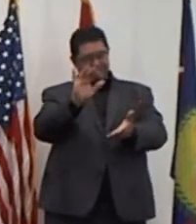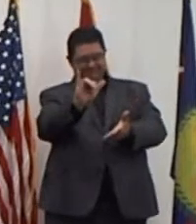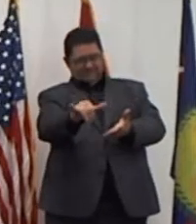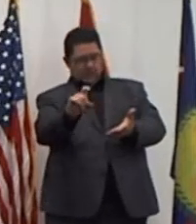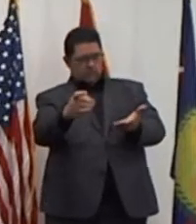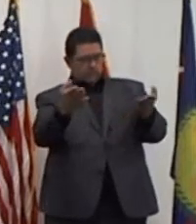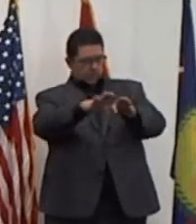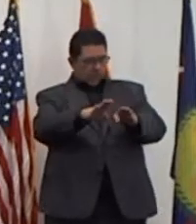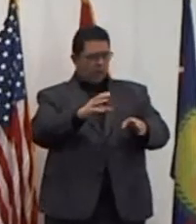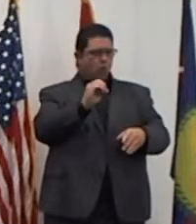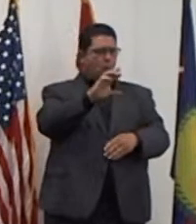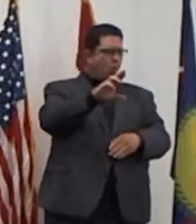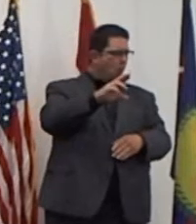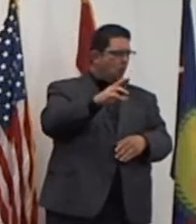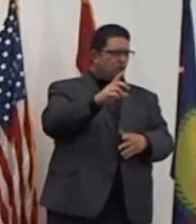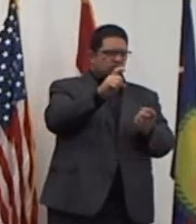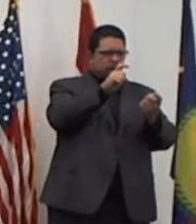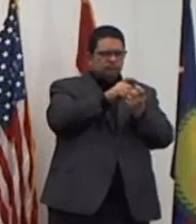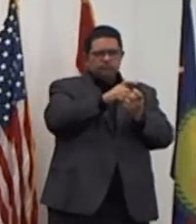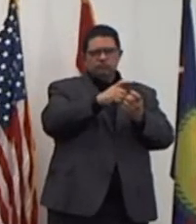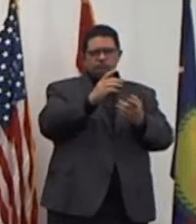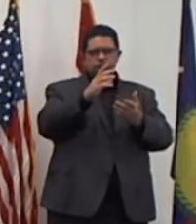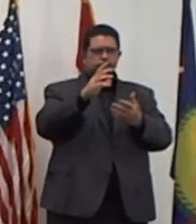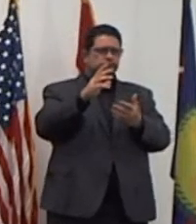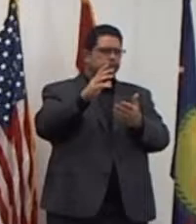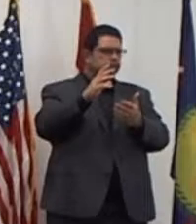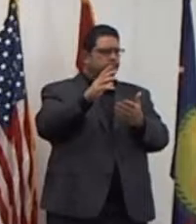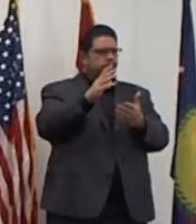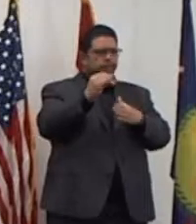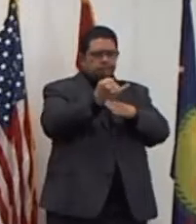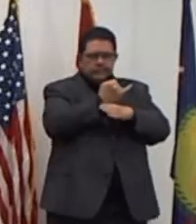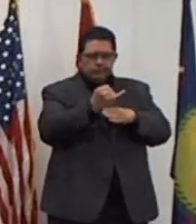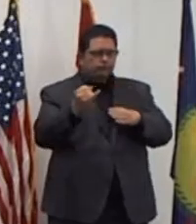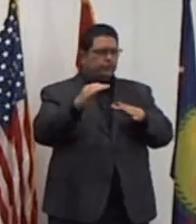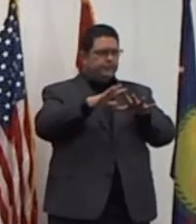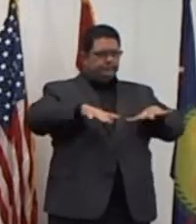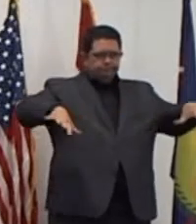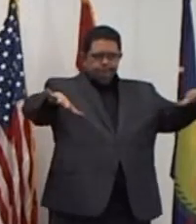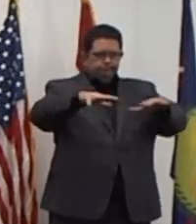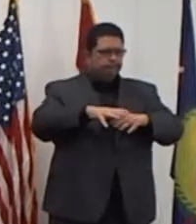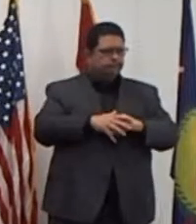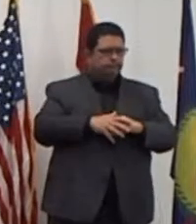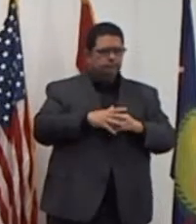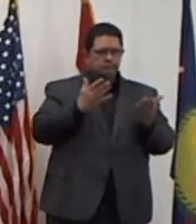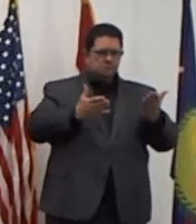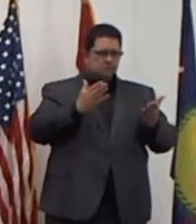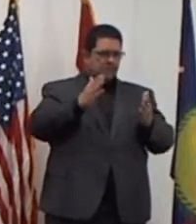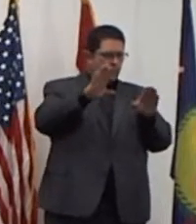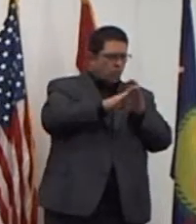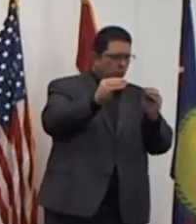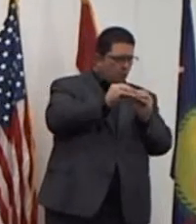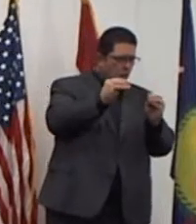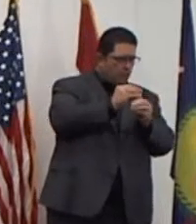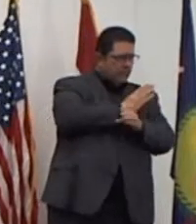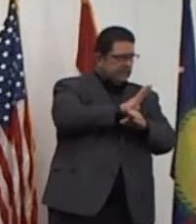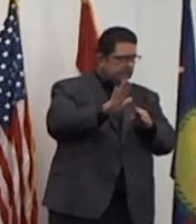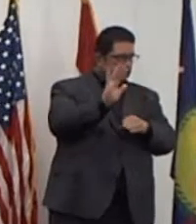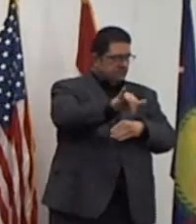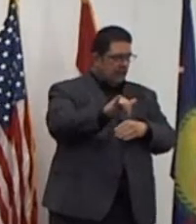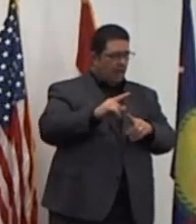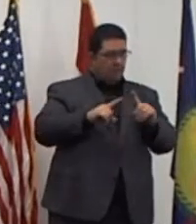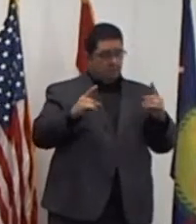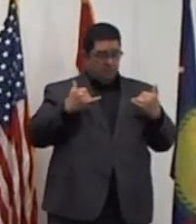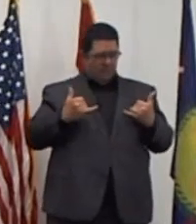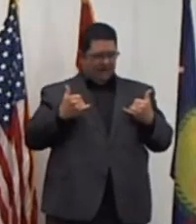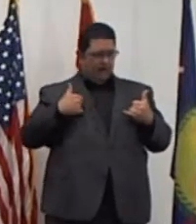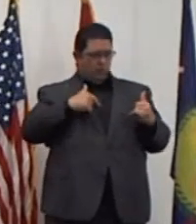sector that is more involved than others, then we'll talk about closing or more restrictions on that sector. But right now we're going to focus on